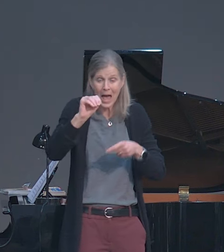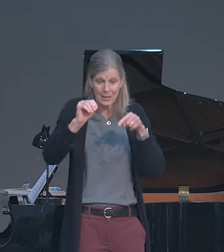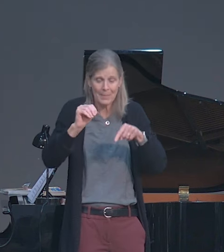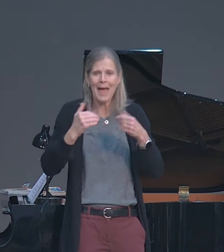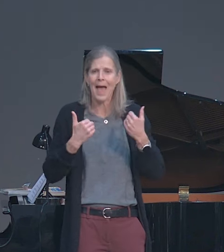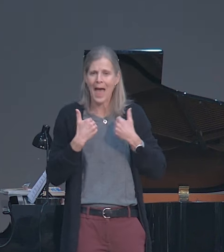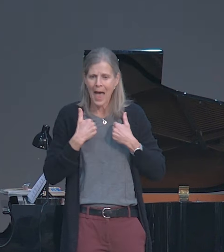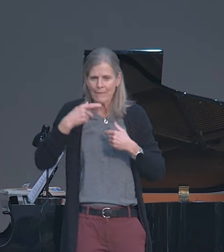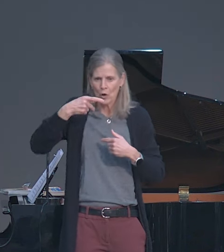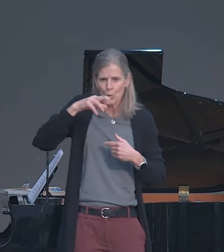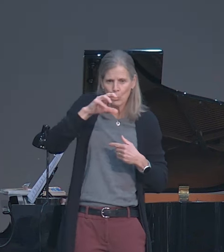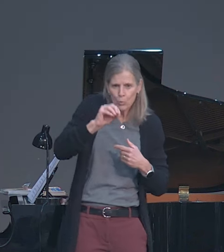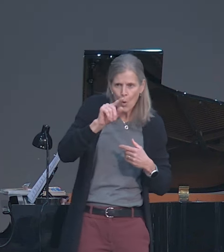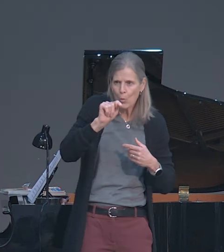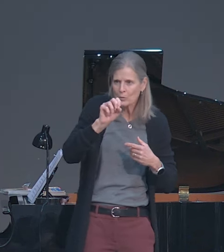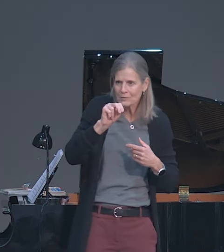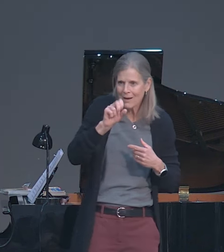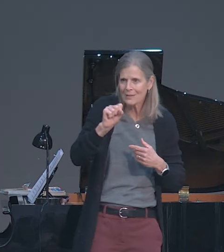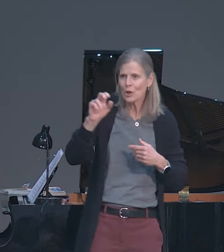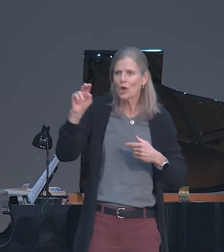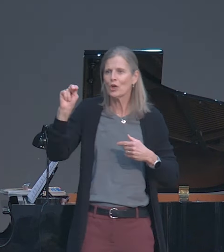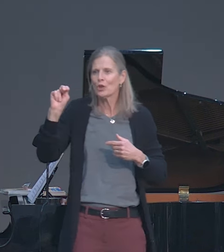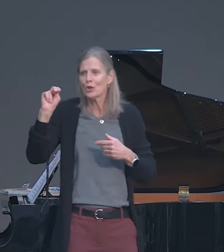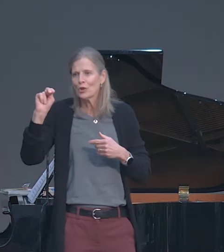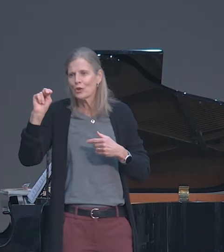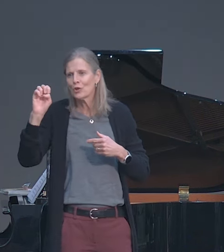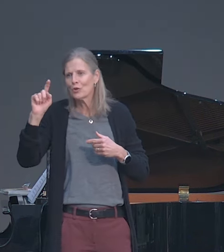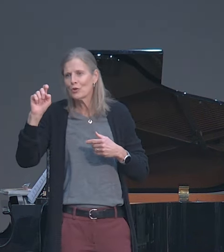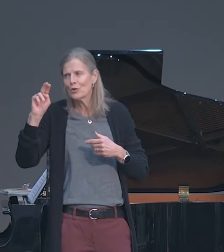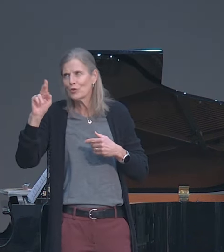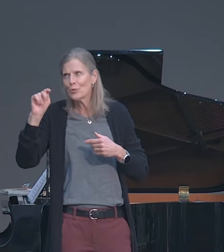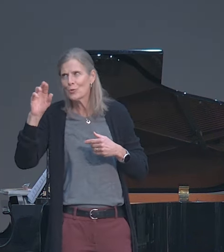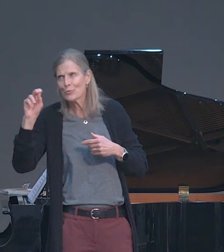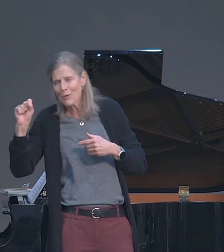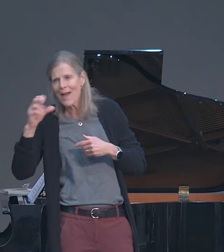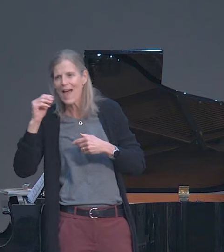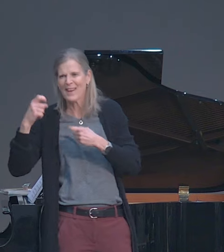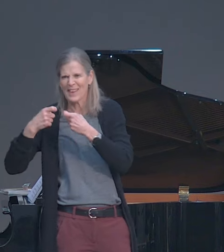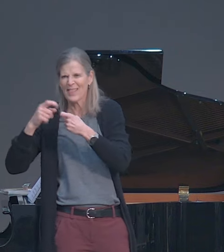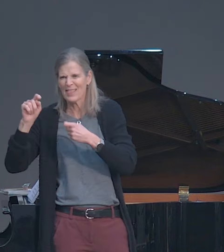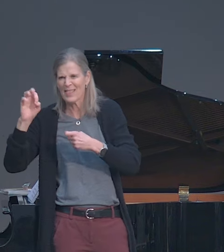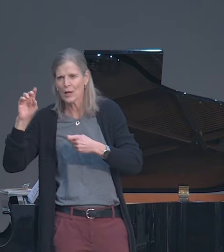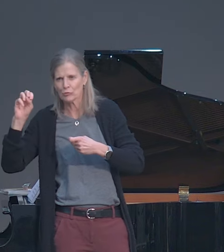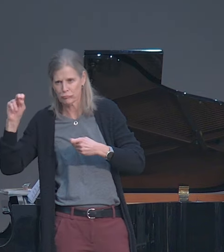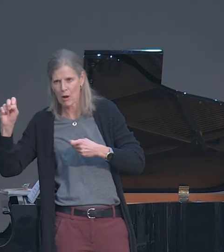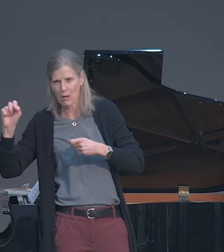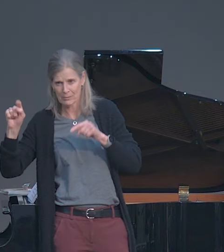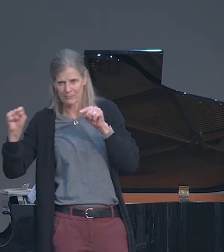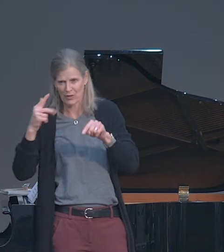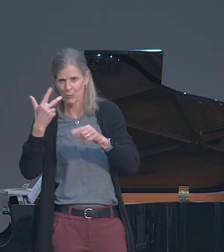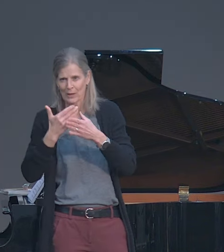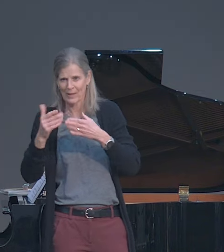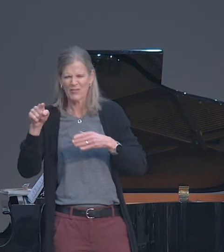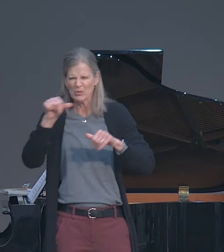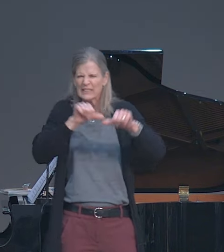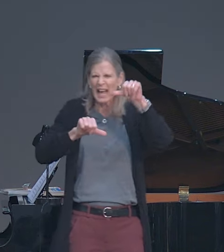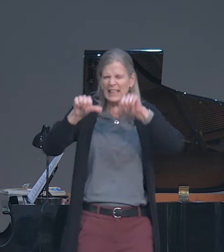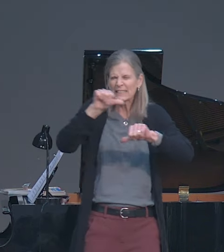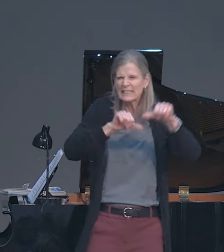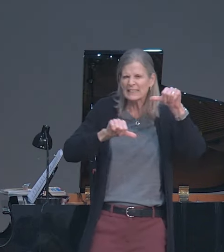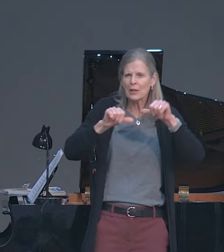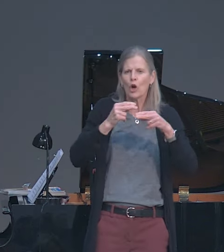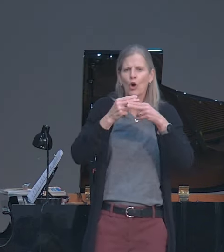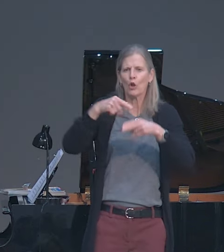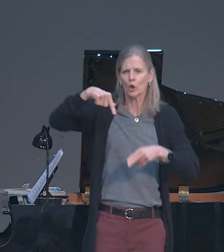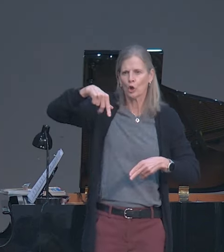called protons, neutrons, and electrons. And each of these are comprised of what scientists call